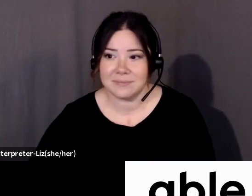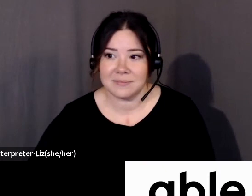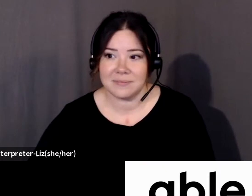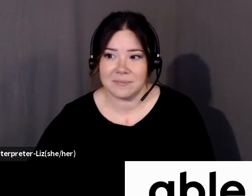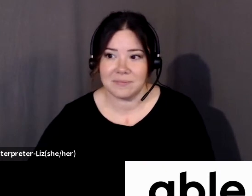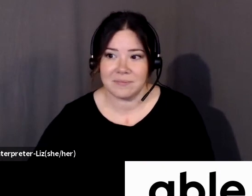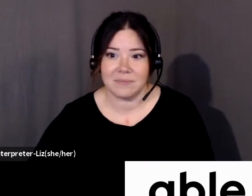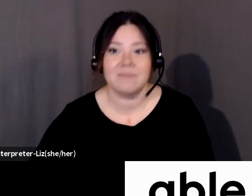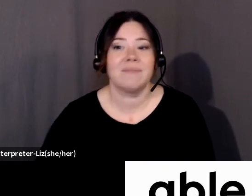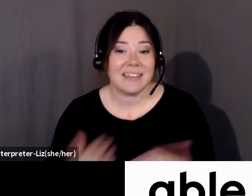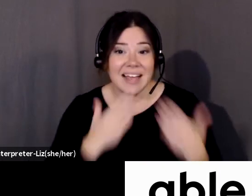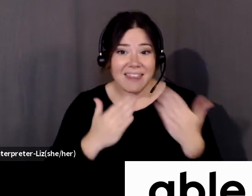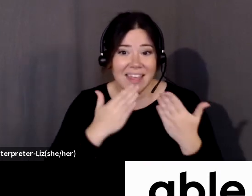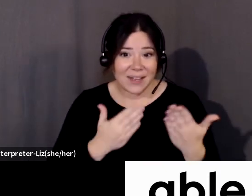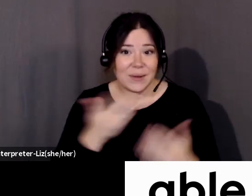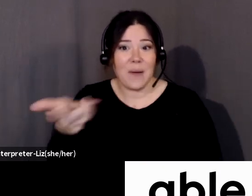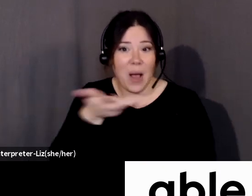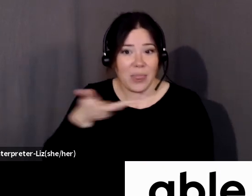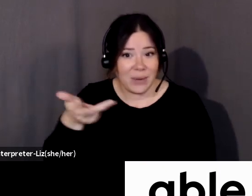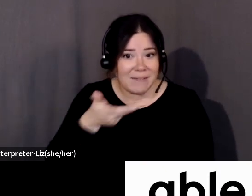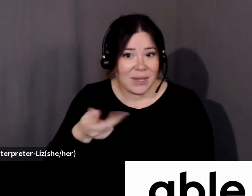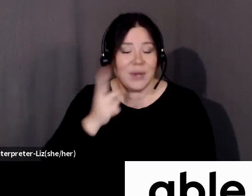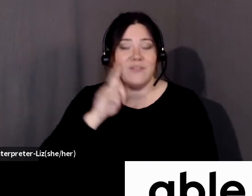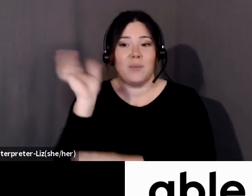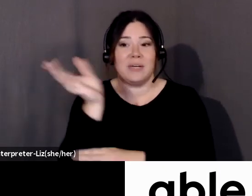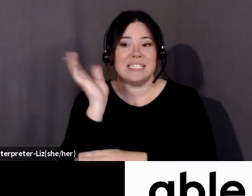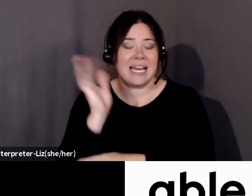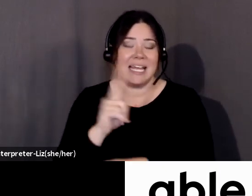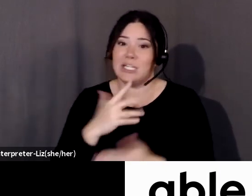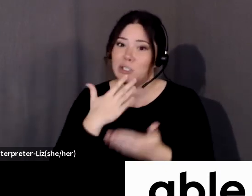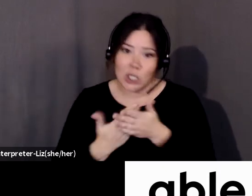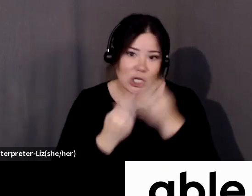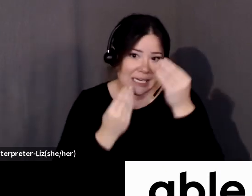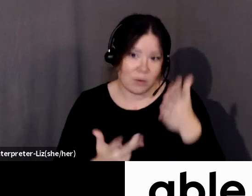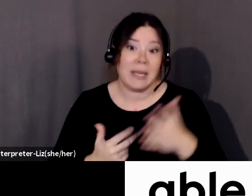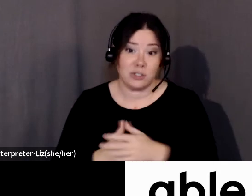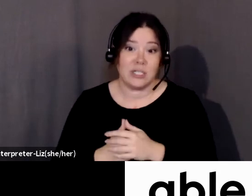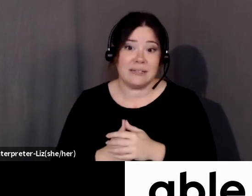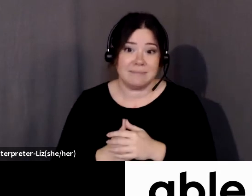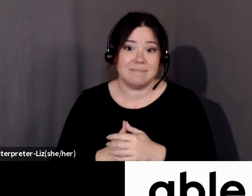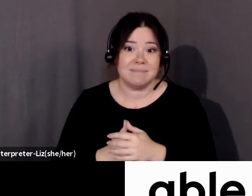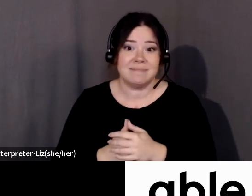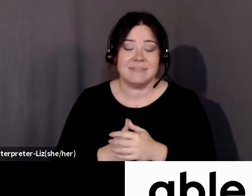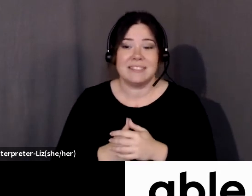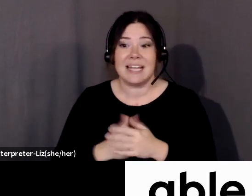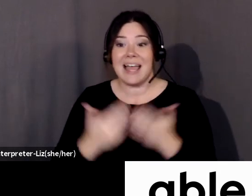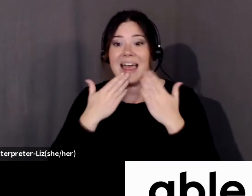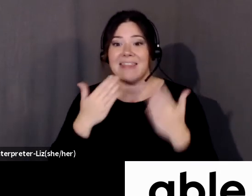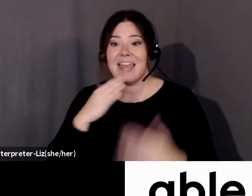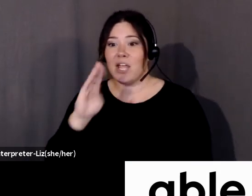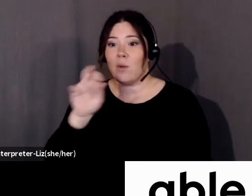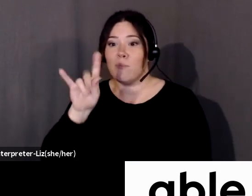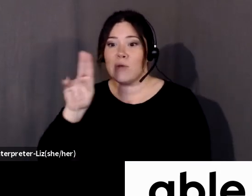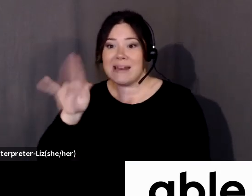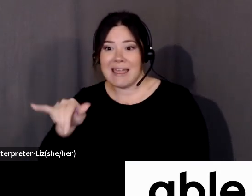Thank you, all 3 of you, for presenting this. This is such good information. And thank you, Brittany, for moderating, and to